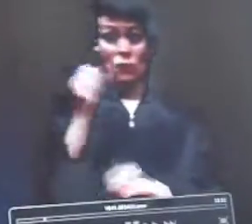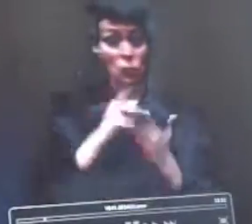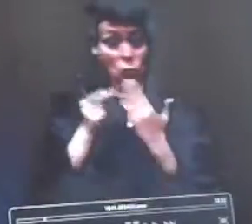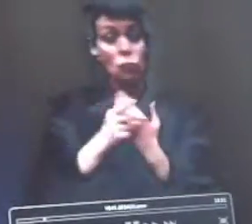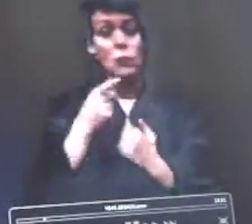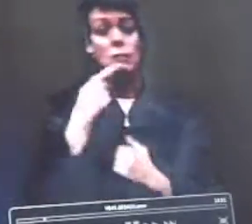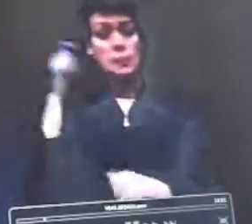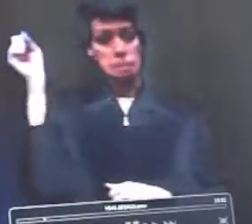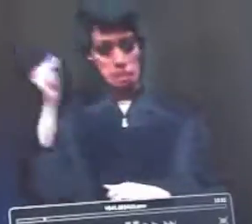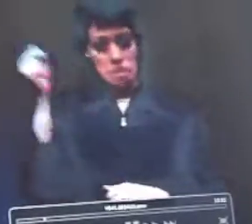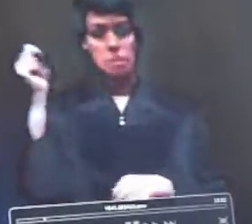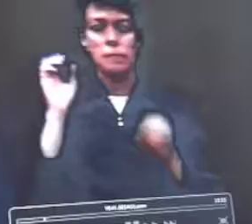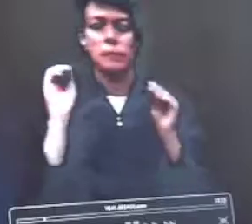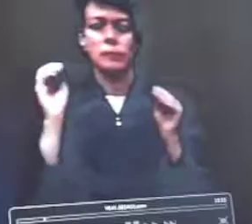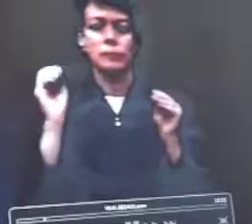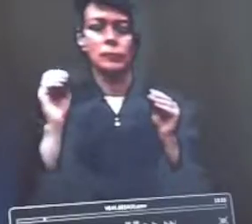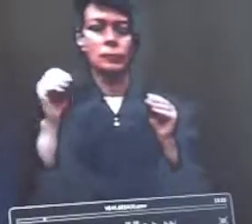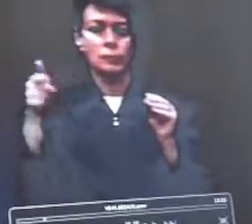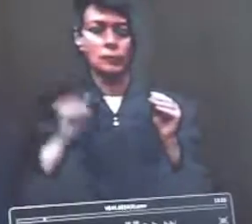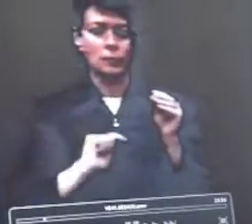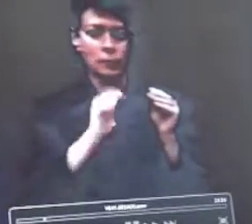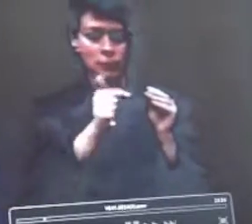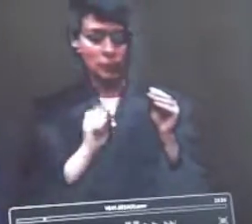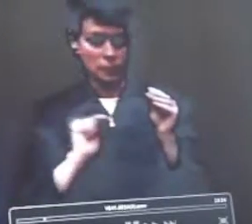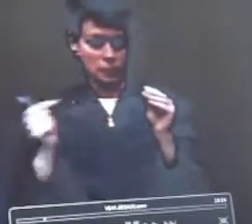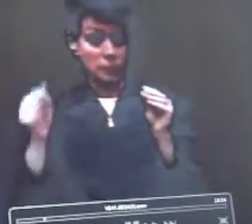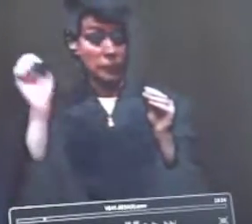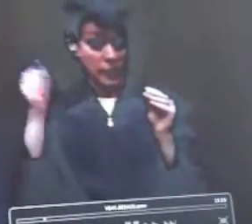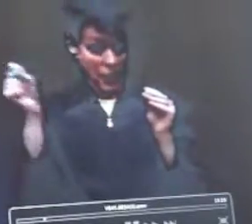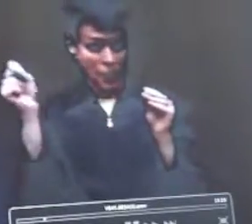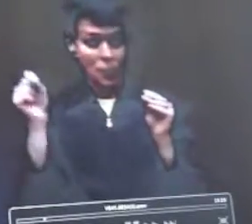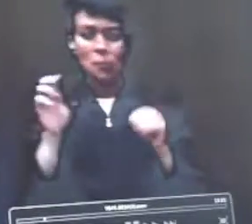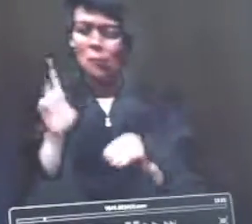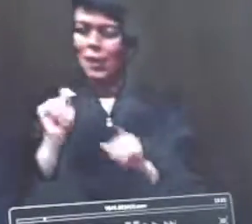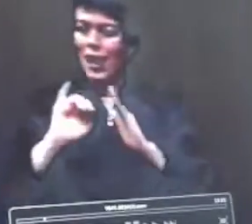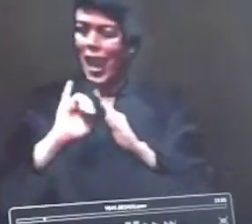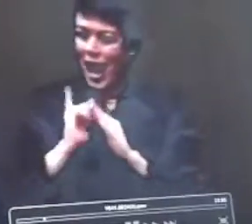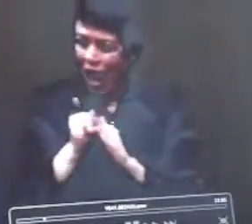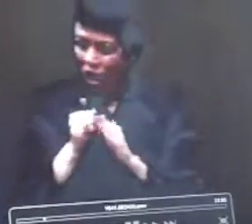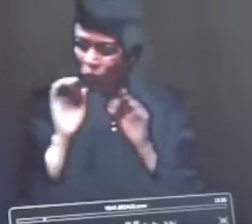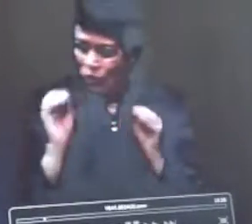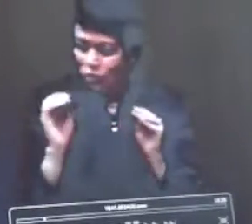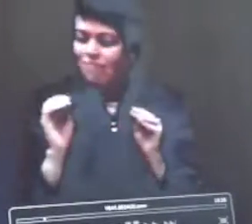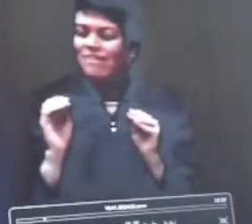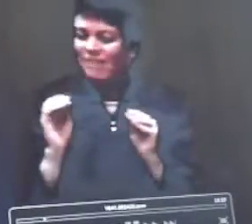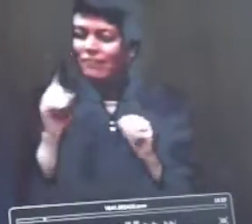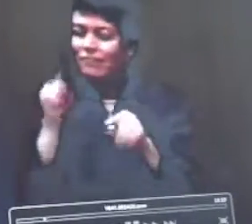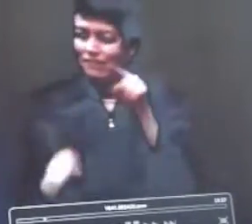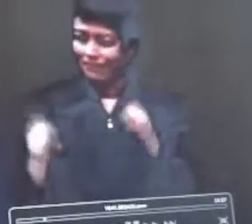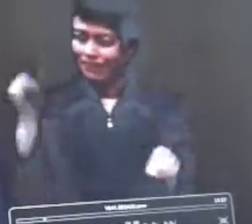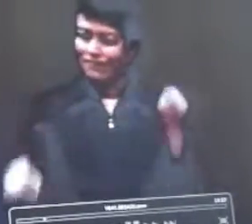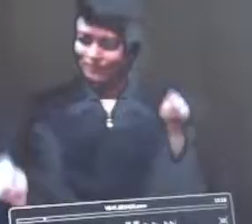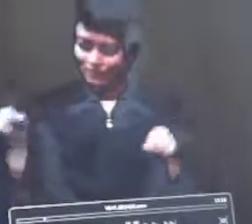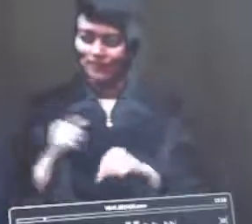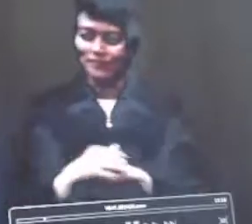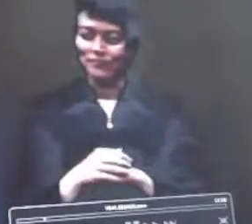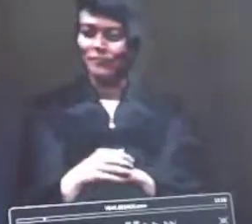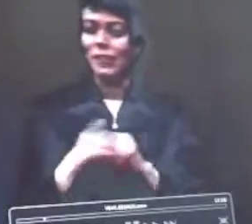It seems all of the 15 programs answered yes to that they were teaching consecutive interpreting, but how they taught it differed